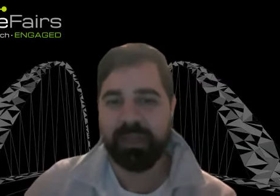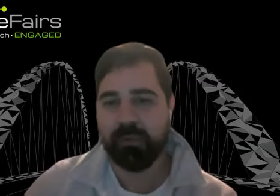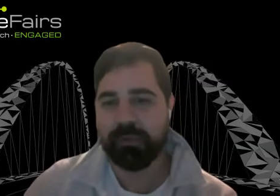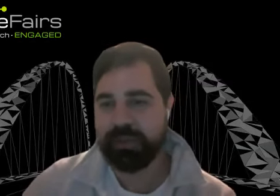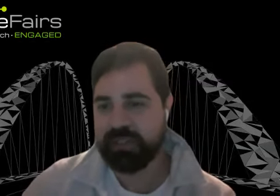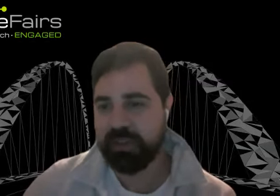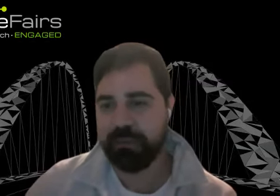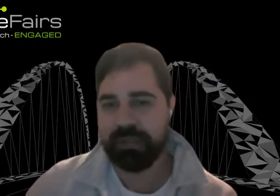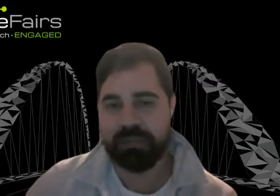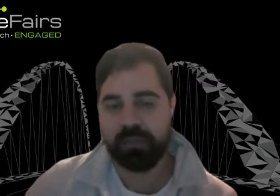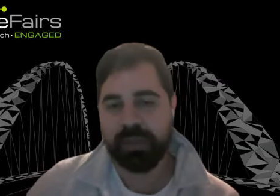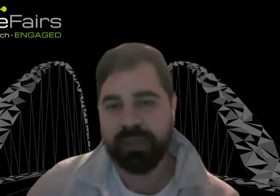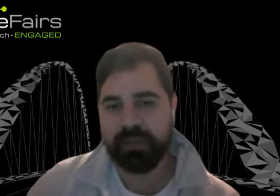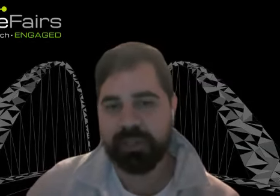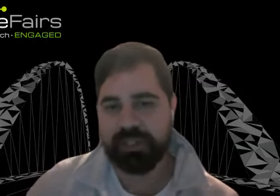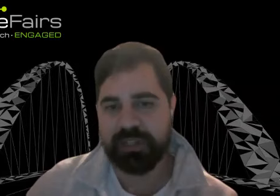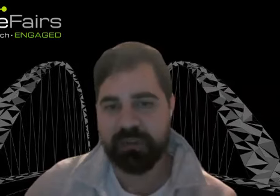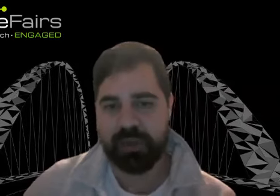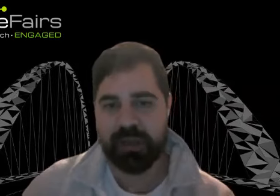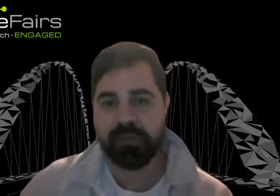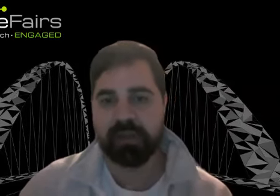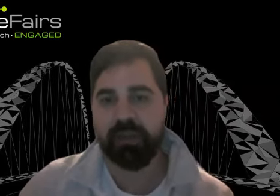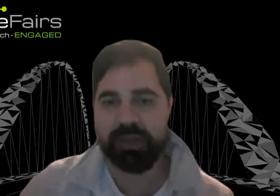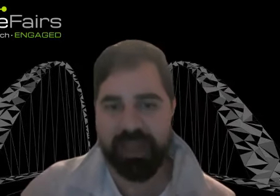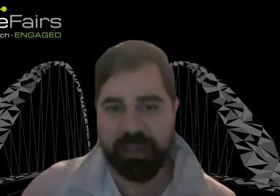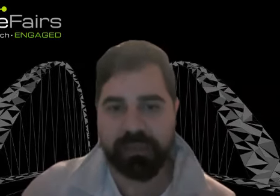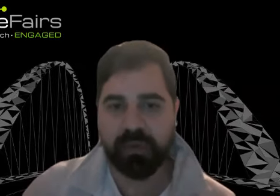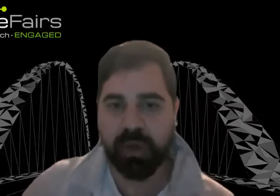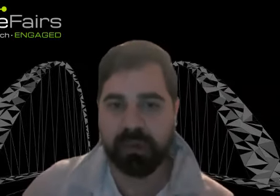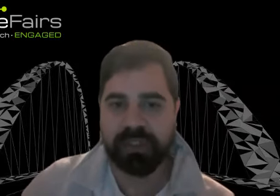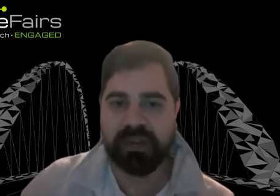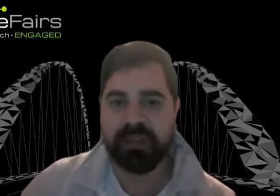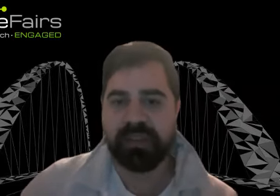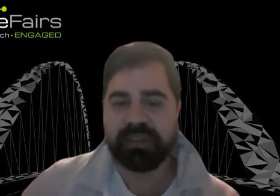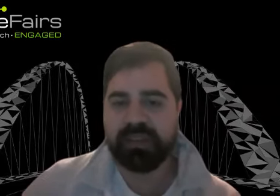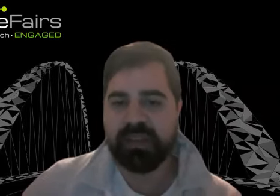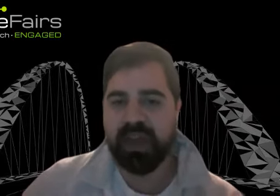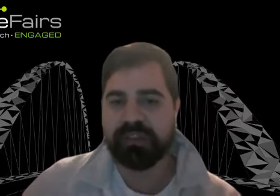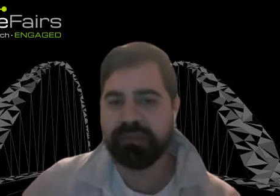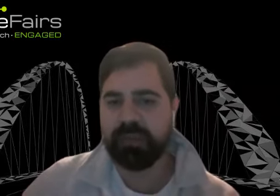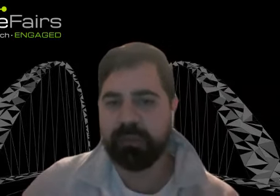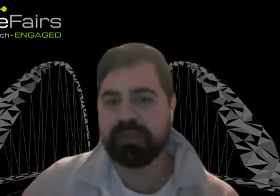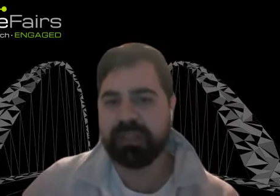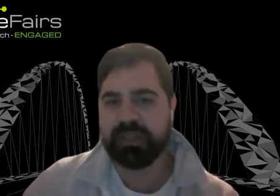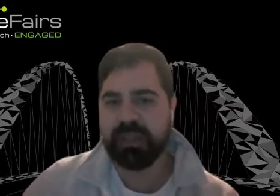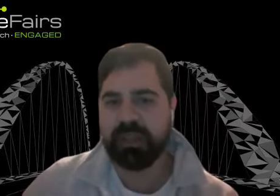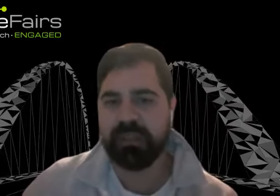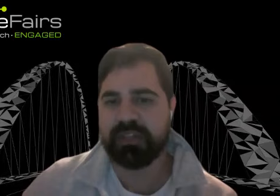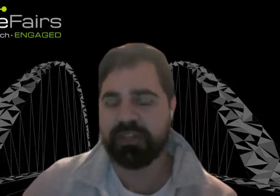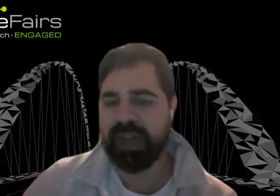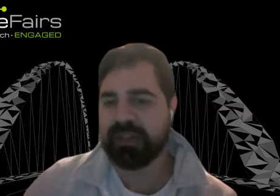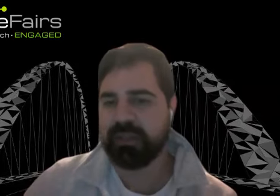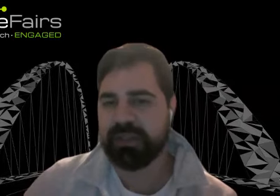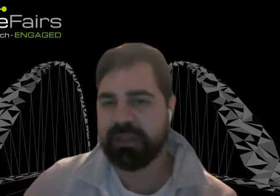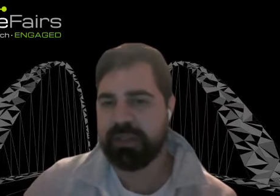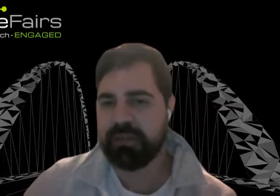we'll finish off with this one last question here we're kind of running low on time so i'll just end it on this uh do you find music can be